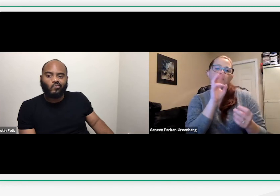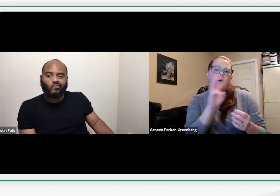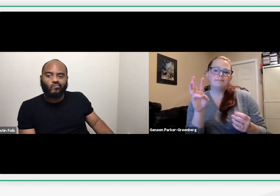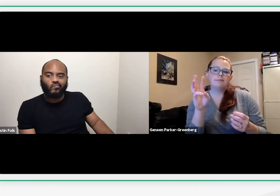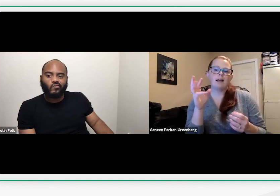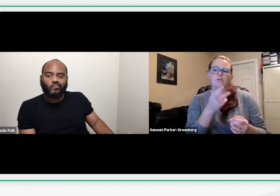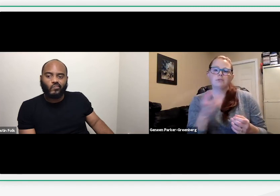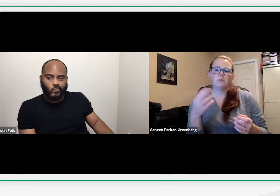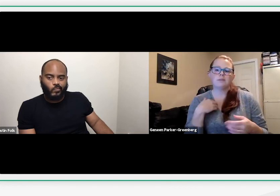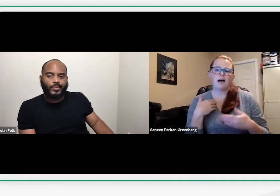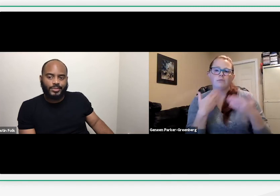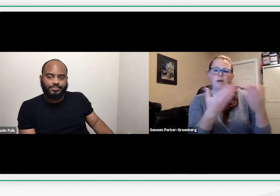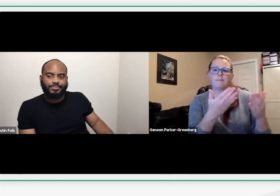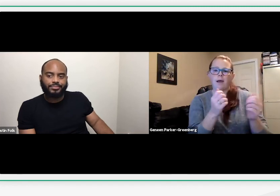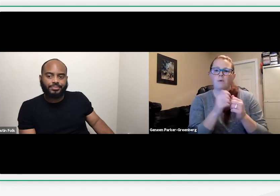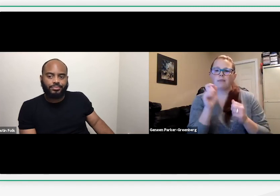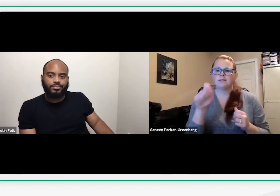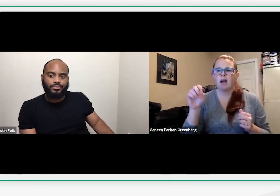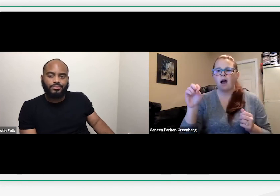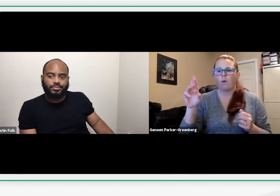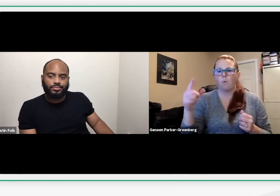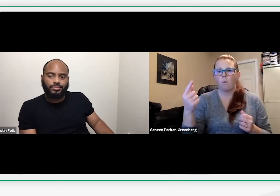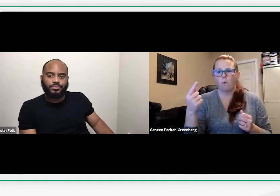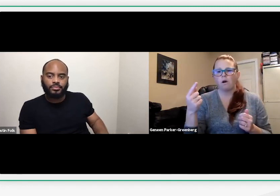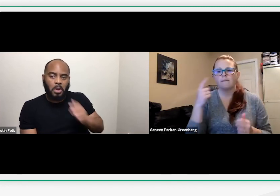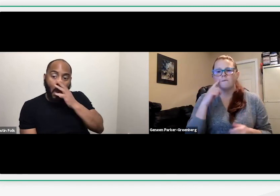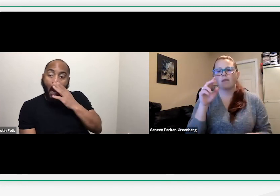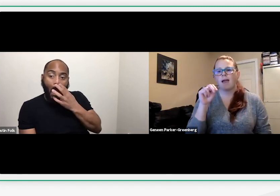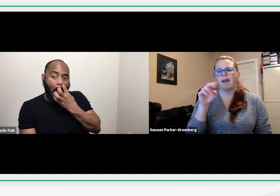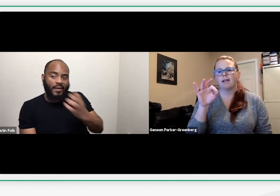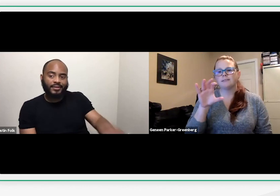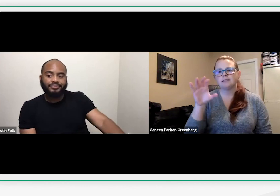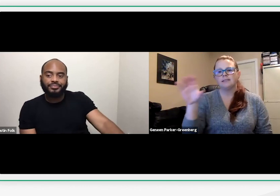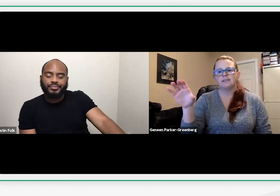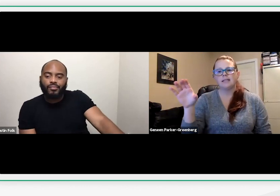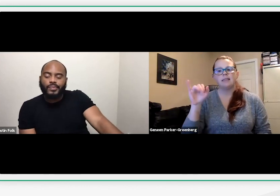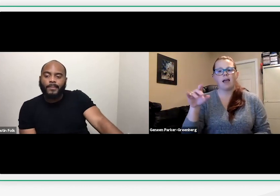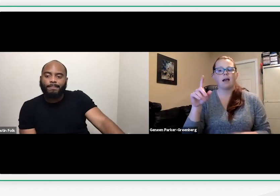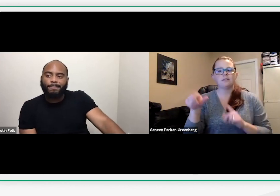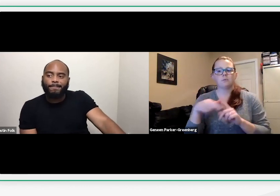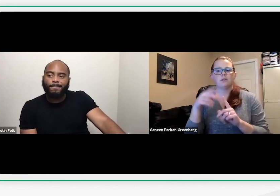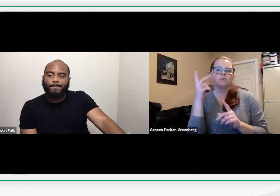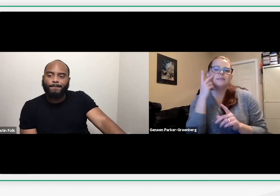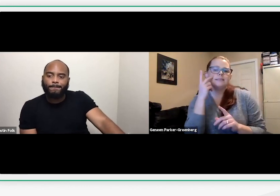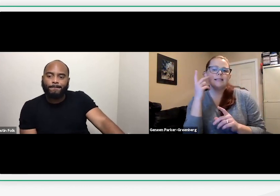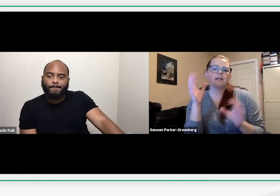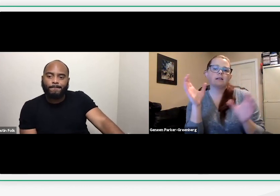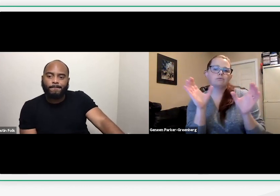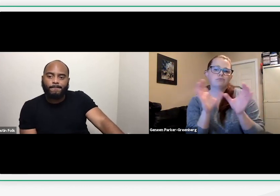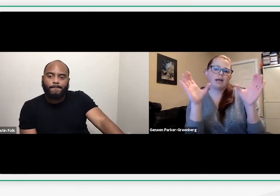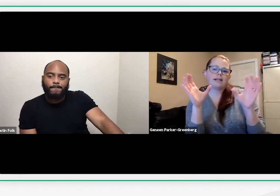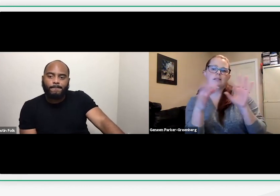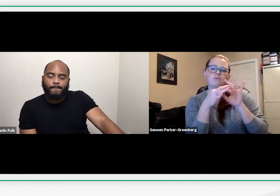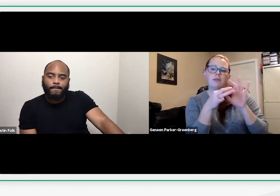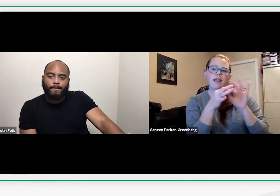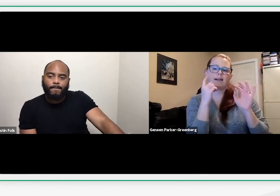you to contact that entity directly with the website and the resources that I provided, a